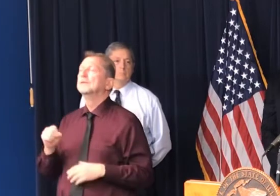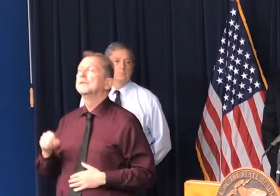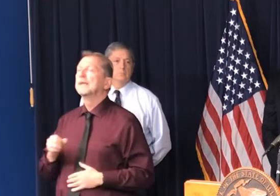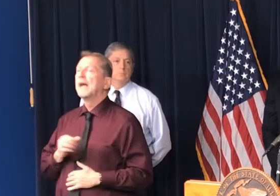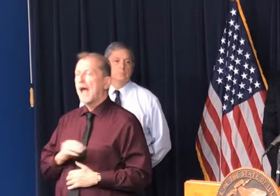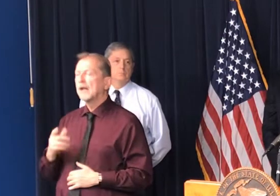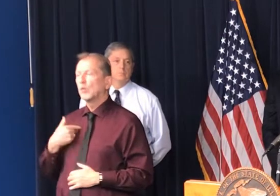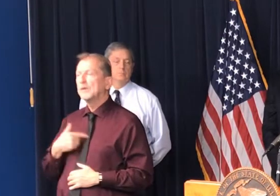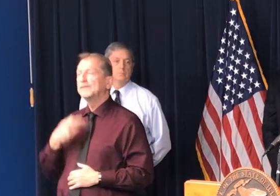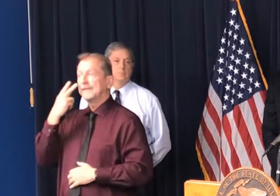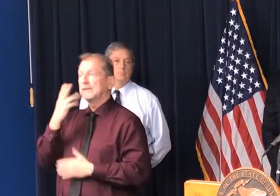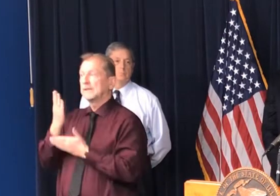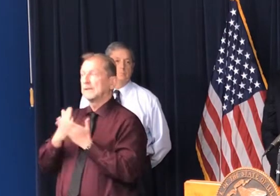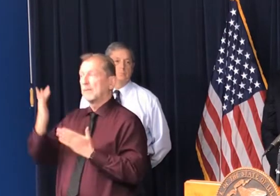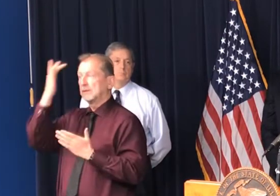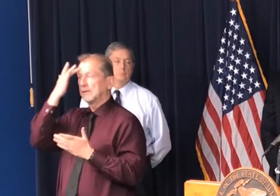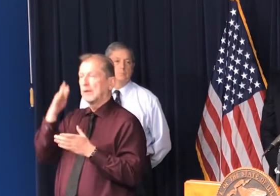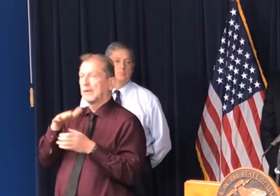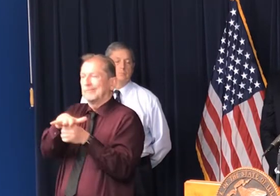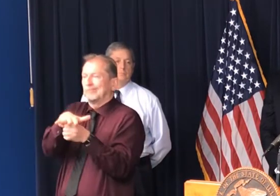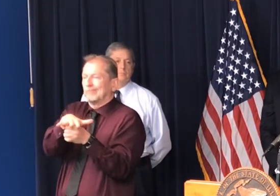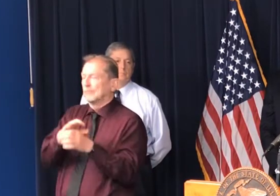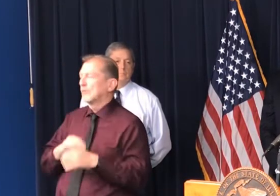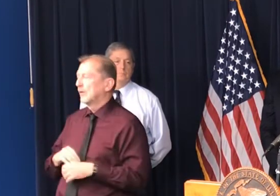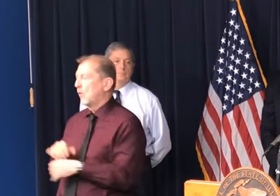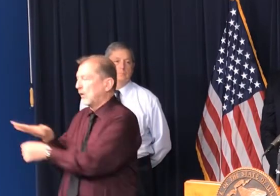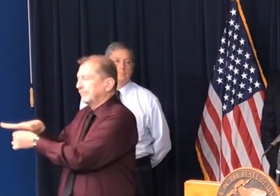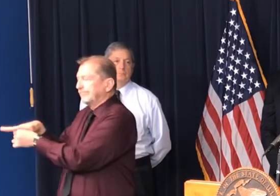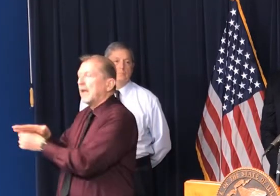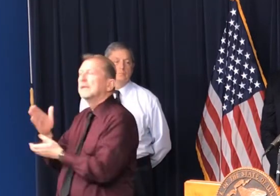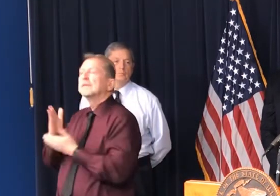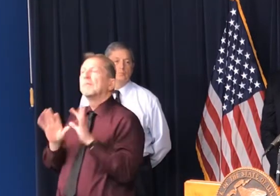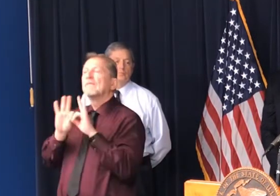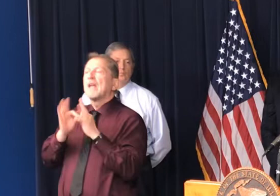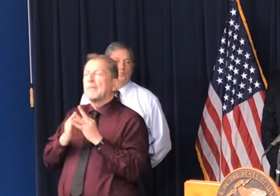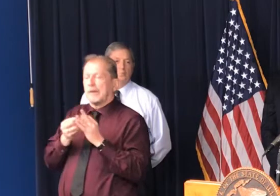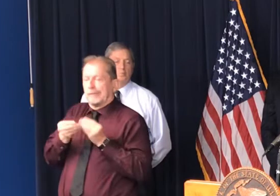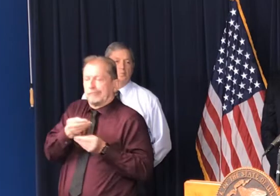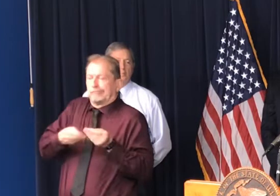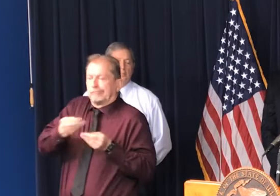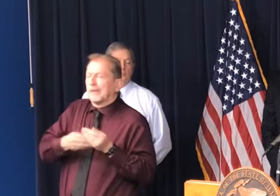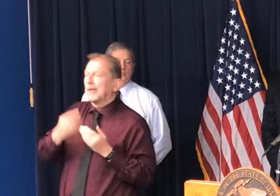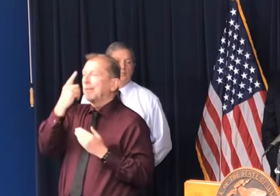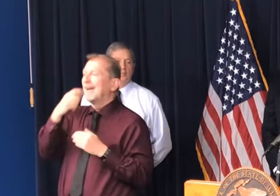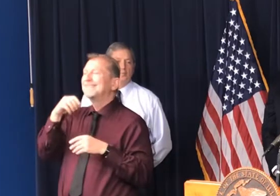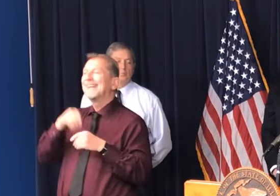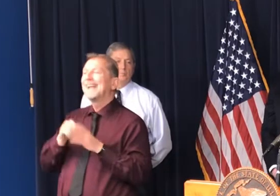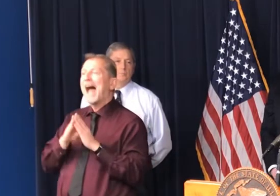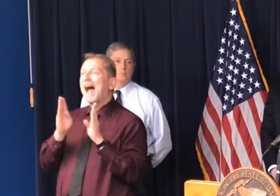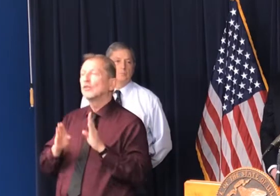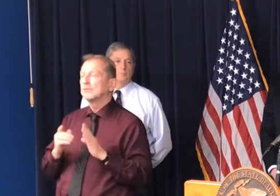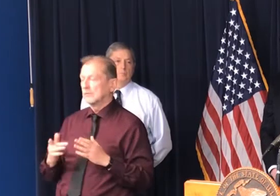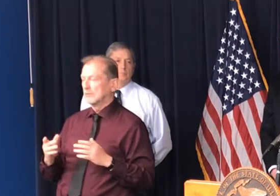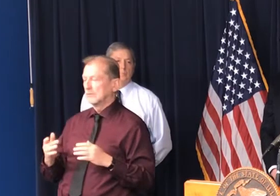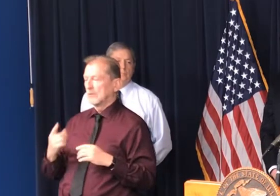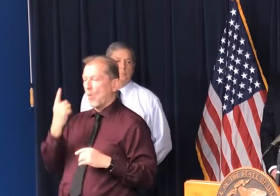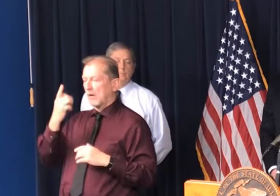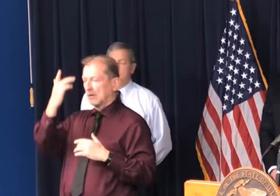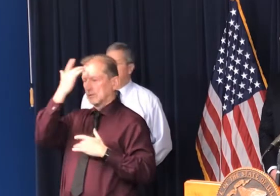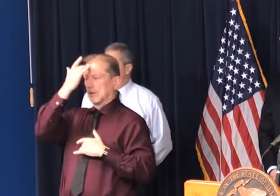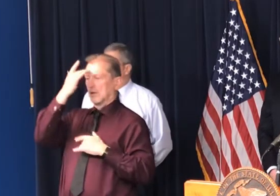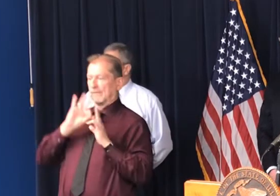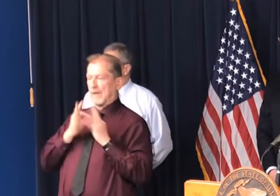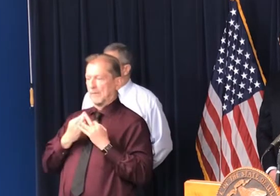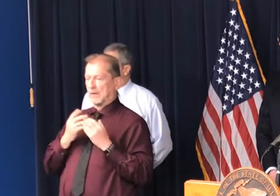definitely clusters of infection in families. Obviously, we know household contacts are the most at risk